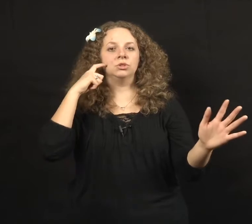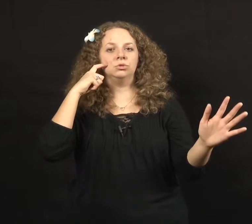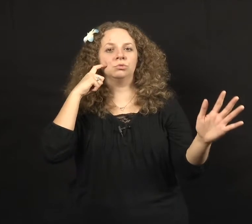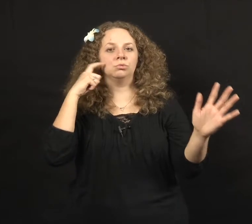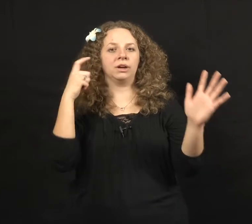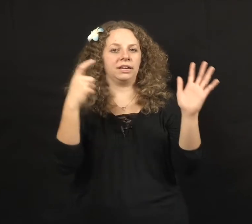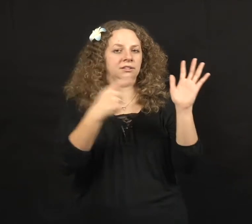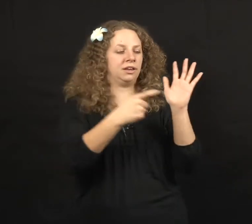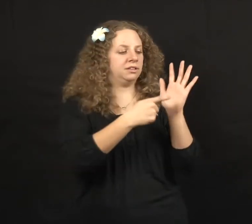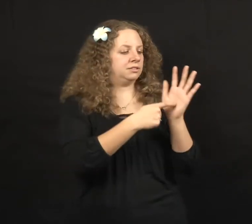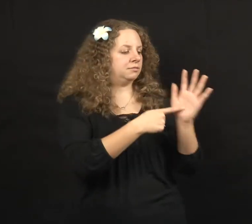To recognize.